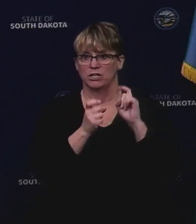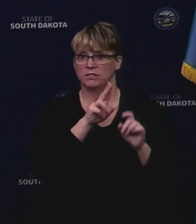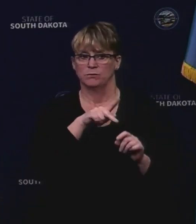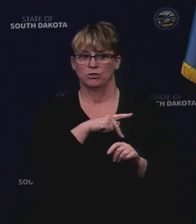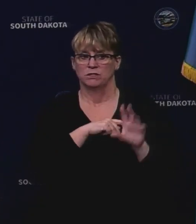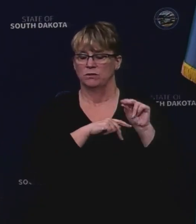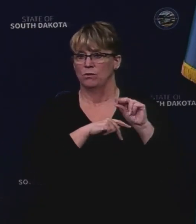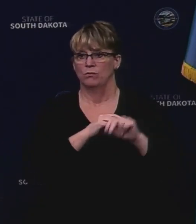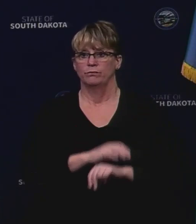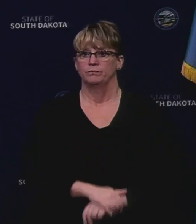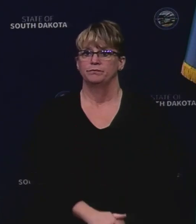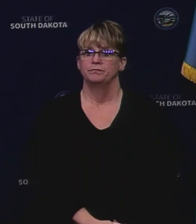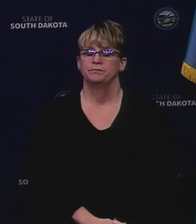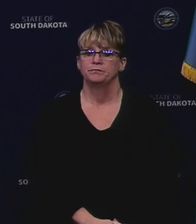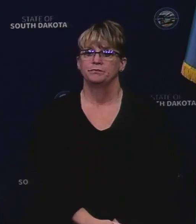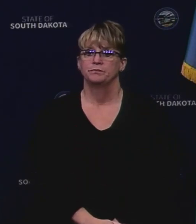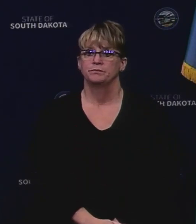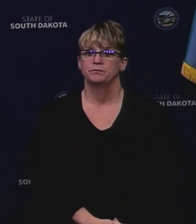personally.